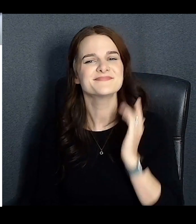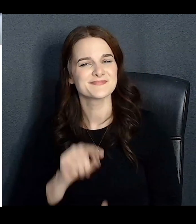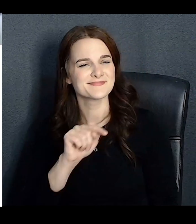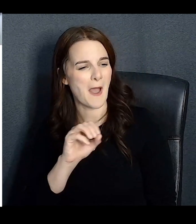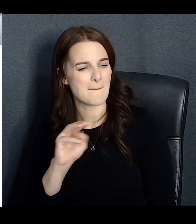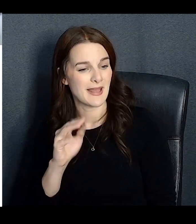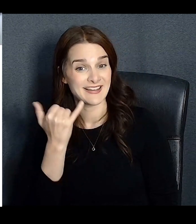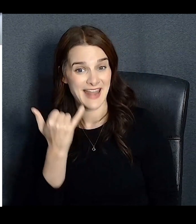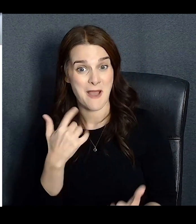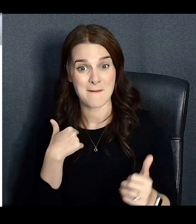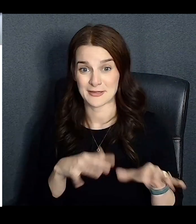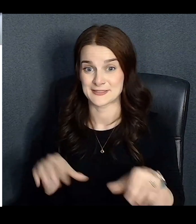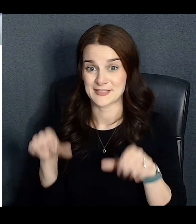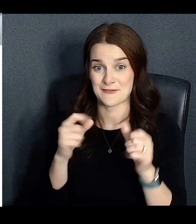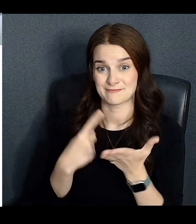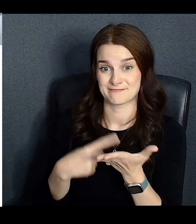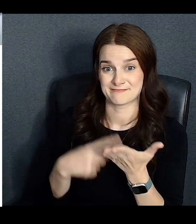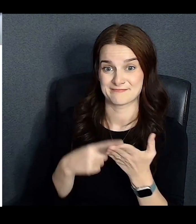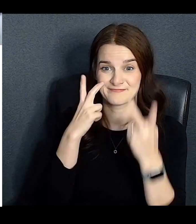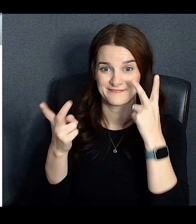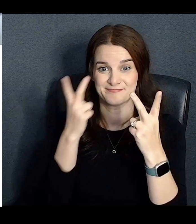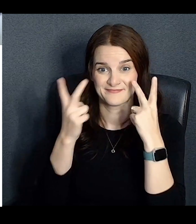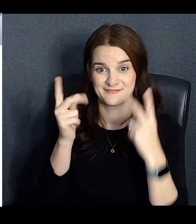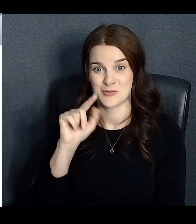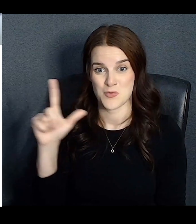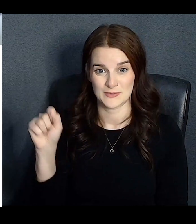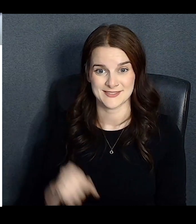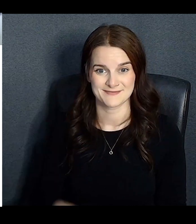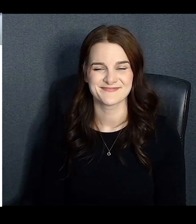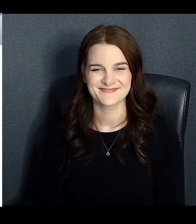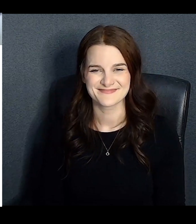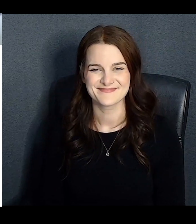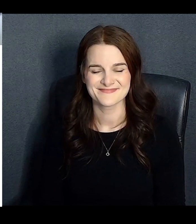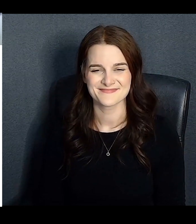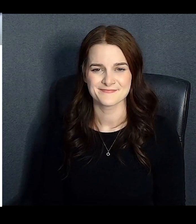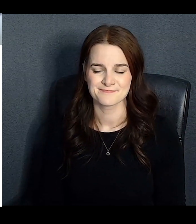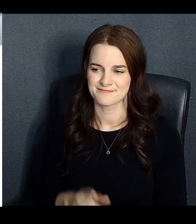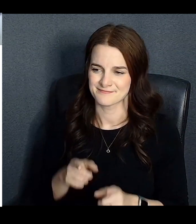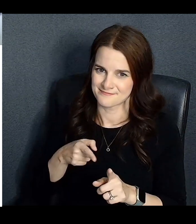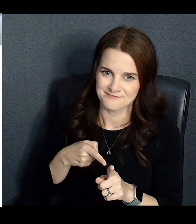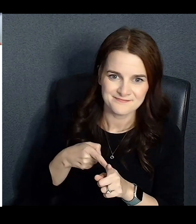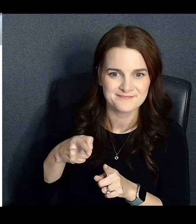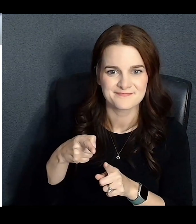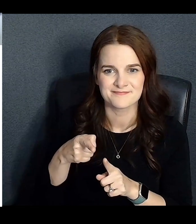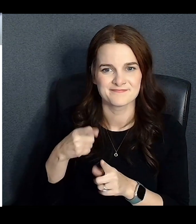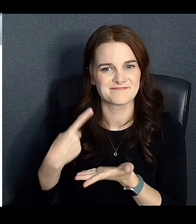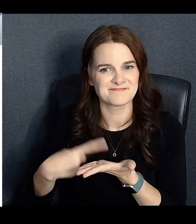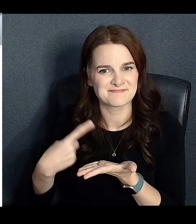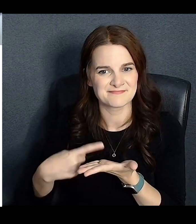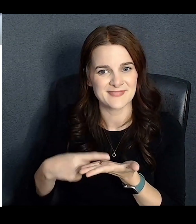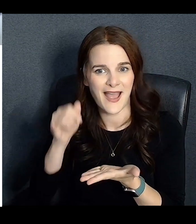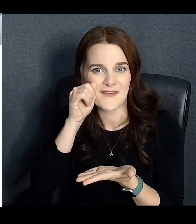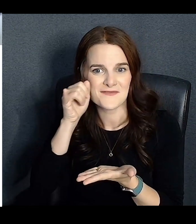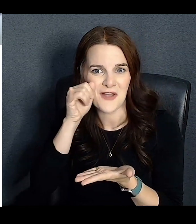All right, so now I'm going to take over and talk a lot about vision tools. So specifically when talking about vision